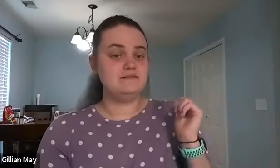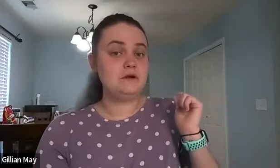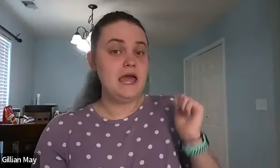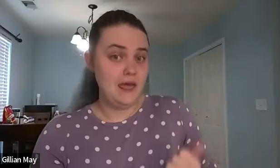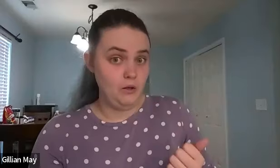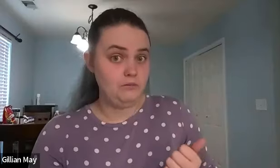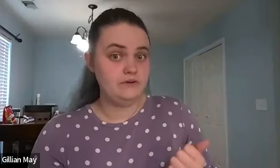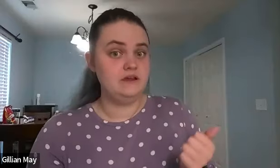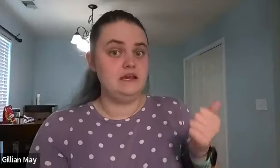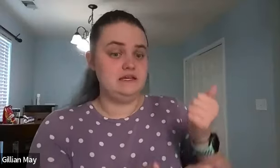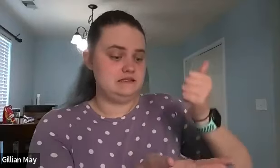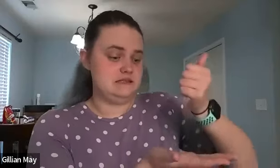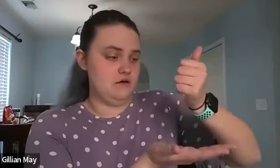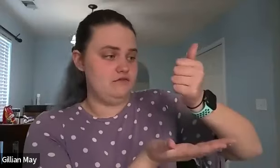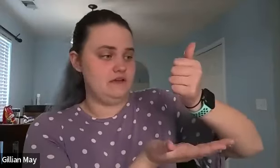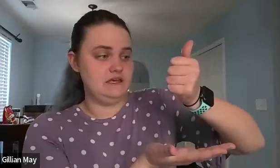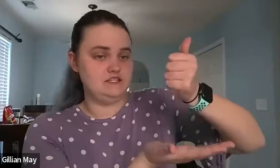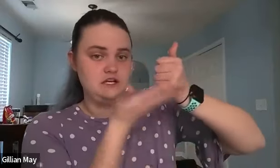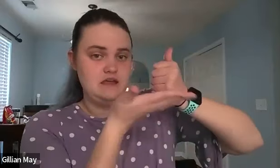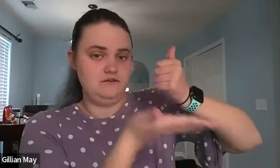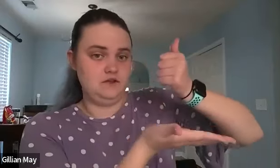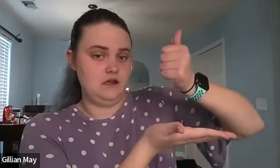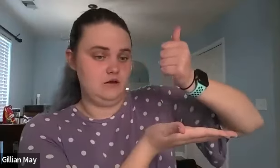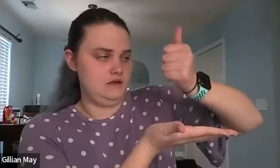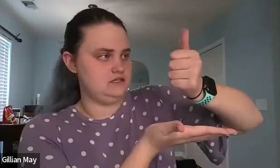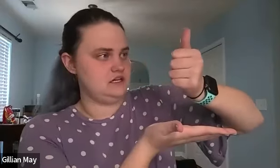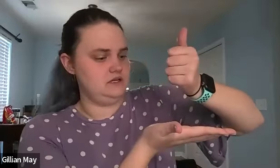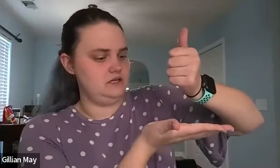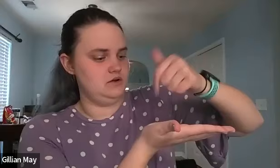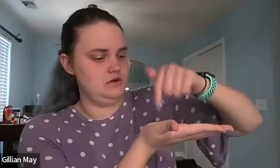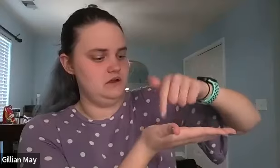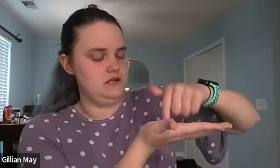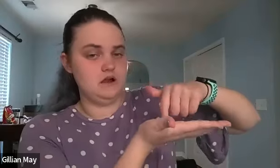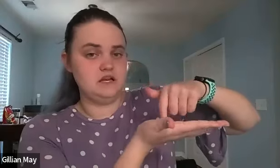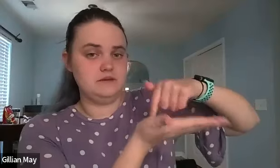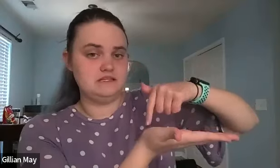for help itself is you're going to have your help is going to be your non-dominance up,